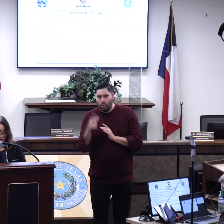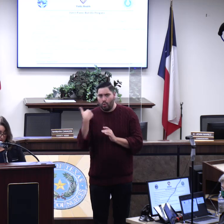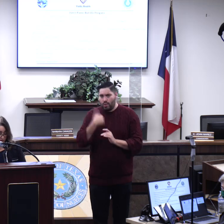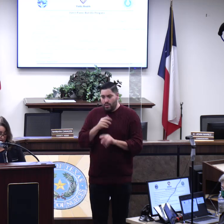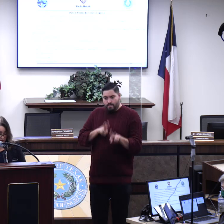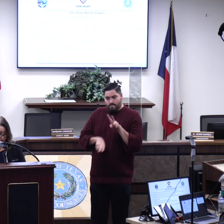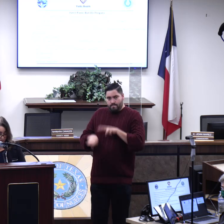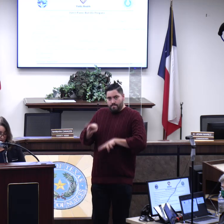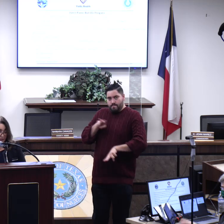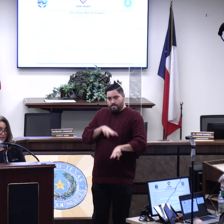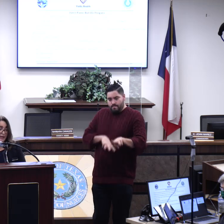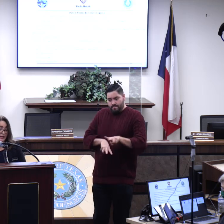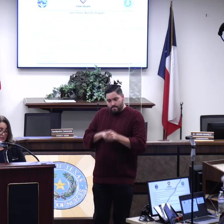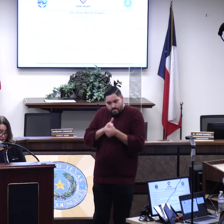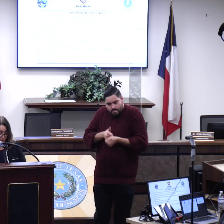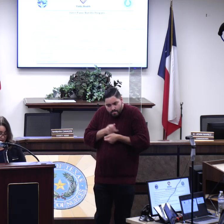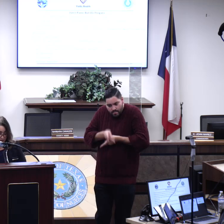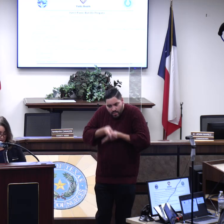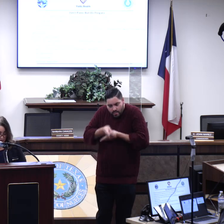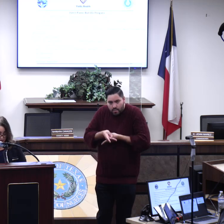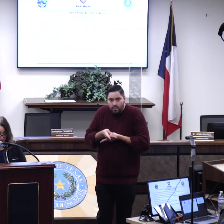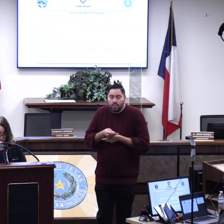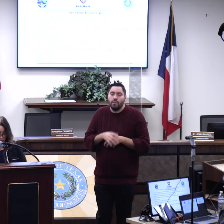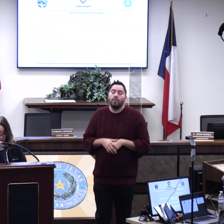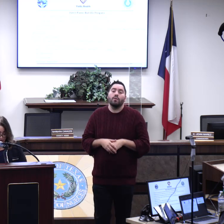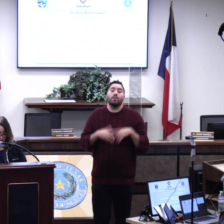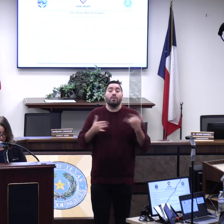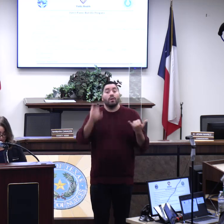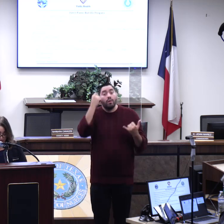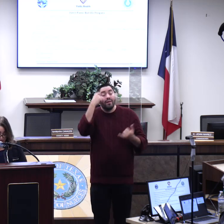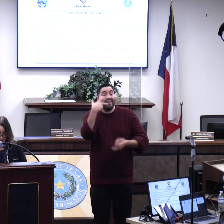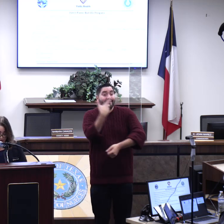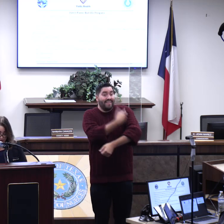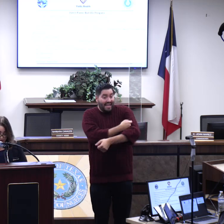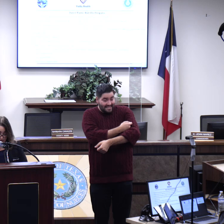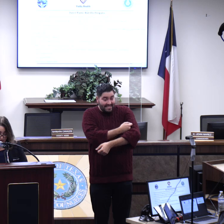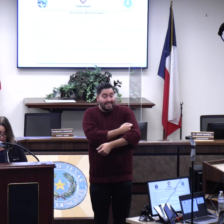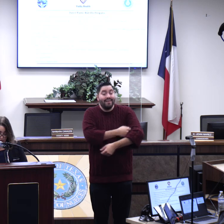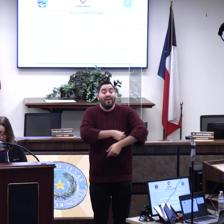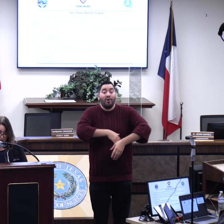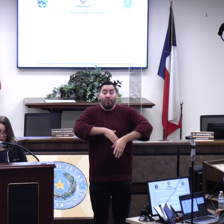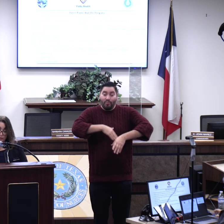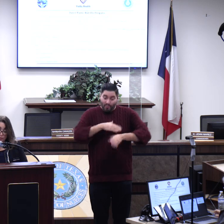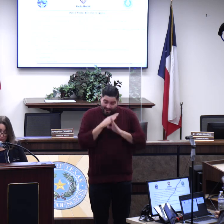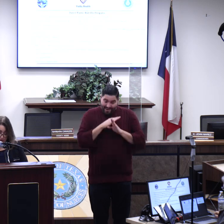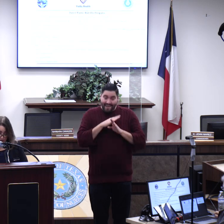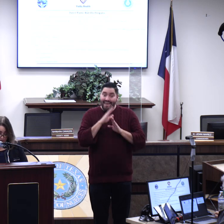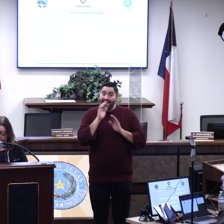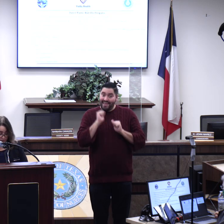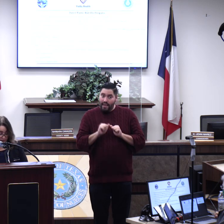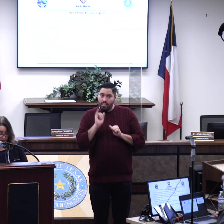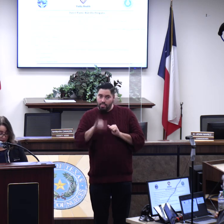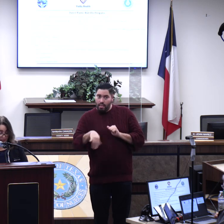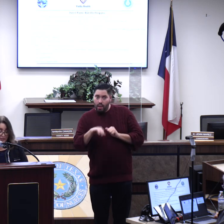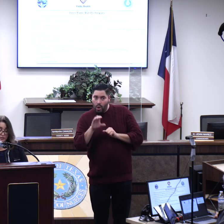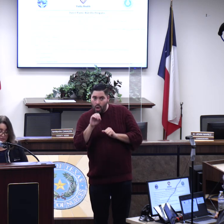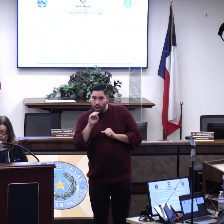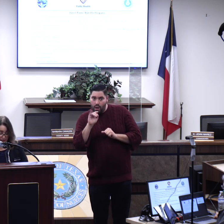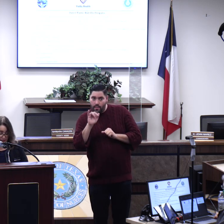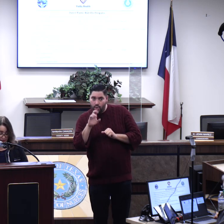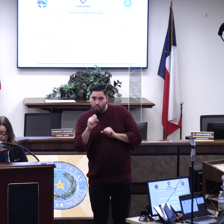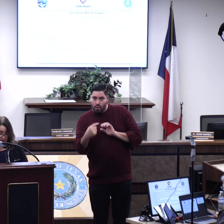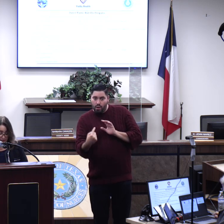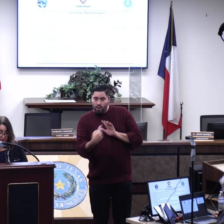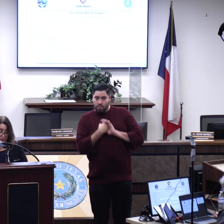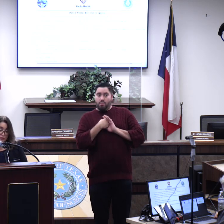very closely. Can it evade the protection we get from the vaccines or natural immunity? The answer in